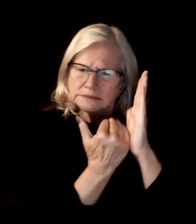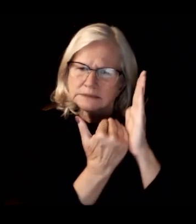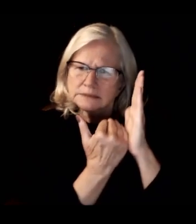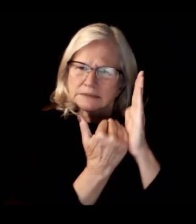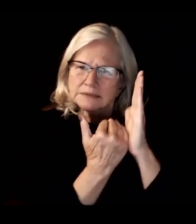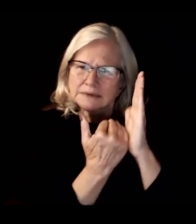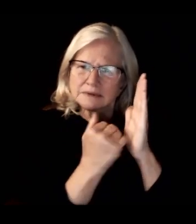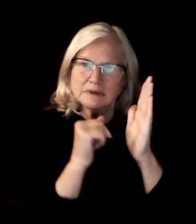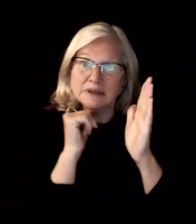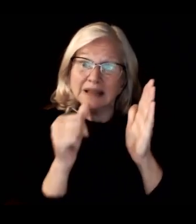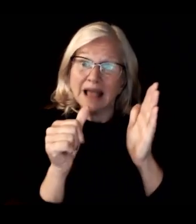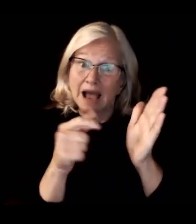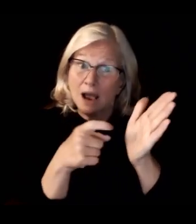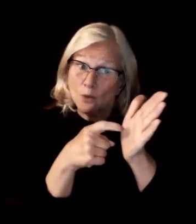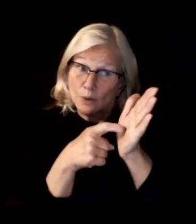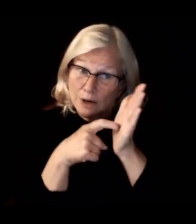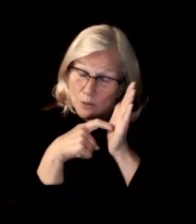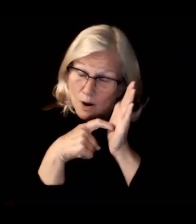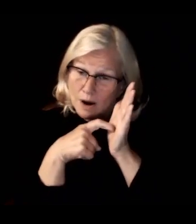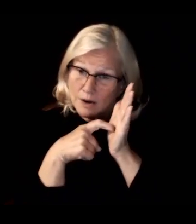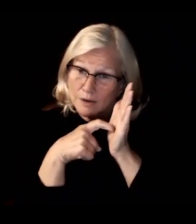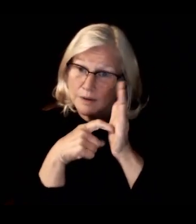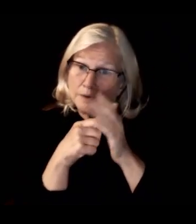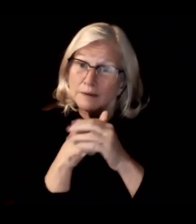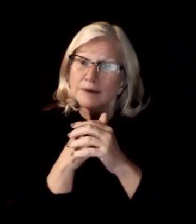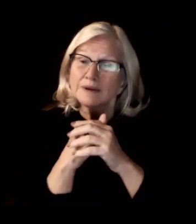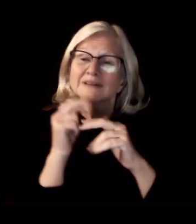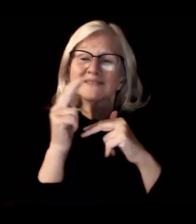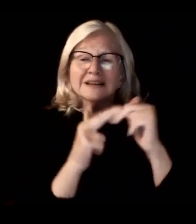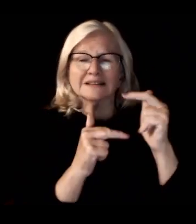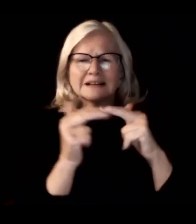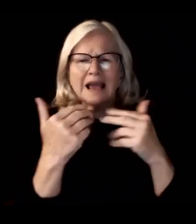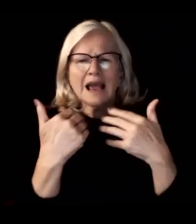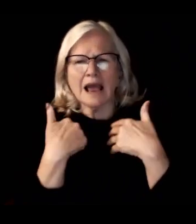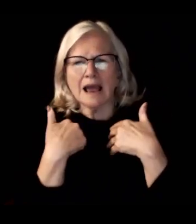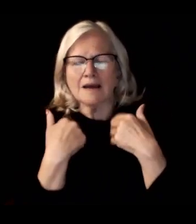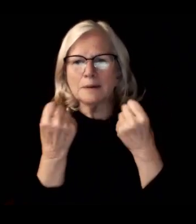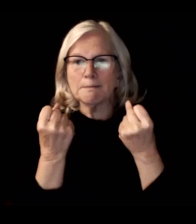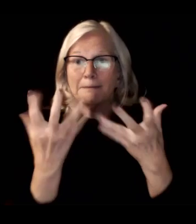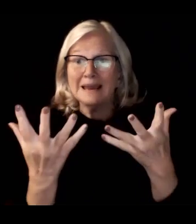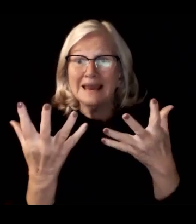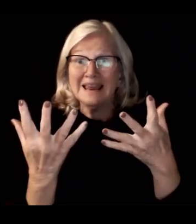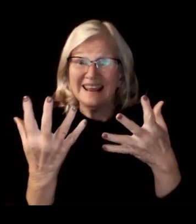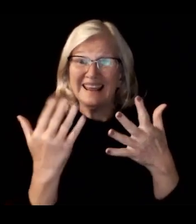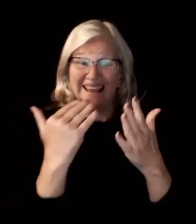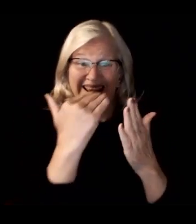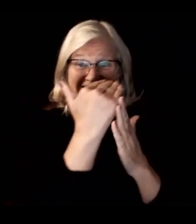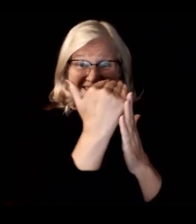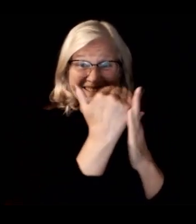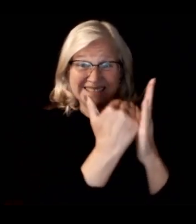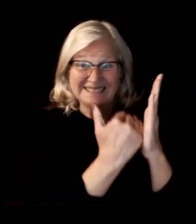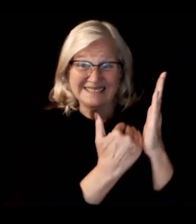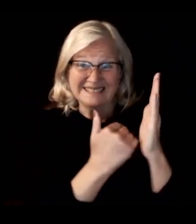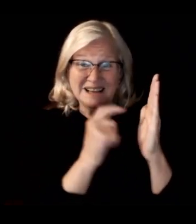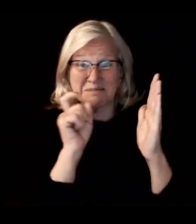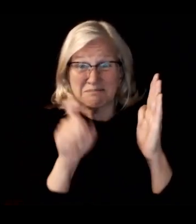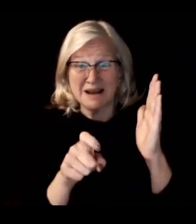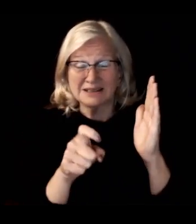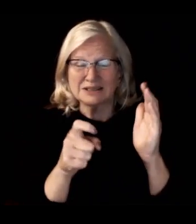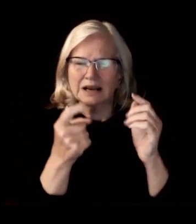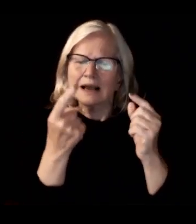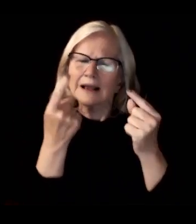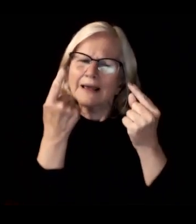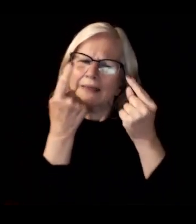factors to consider when making decisions regarding their individual settings. We do hope that facilities monitor